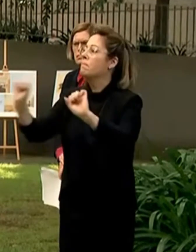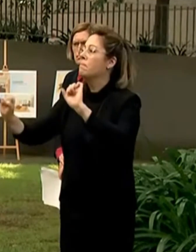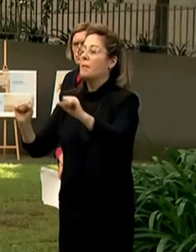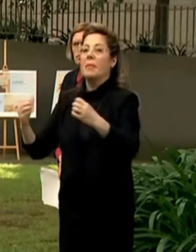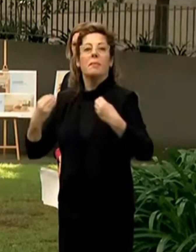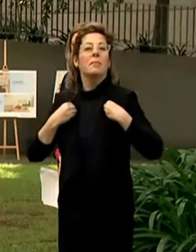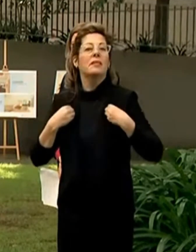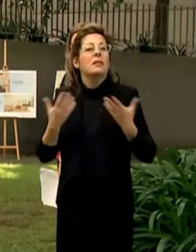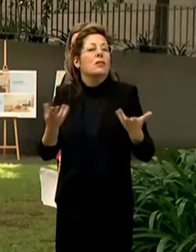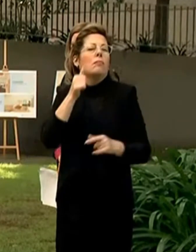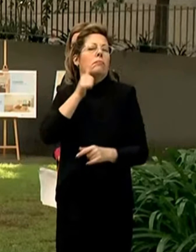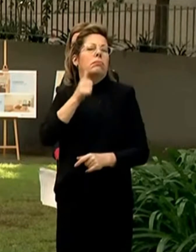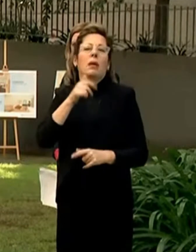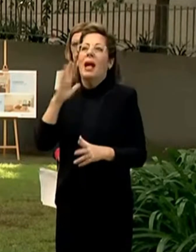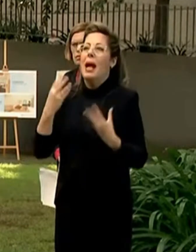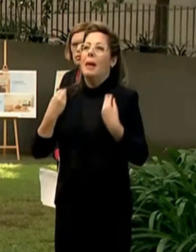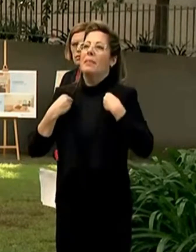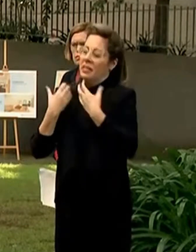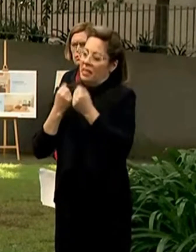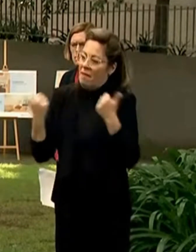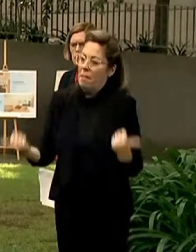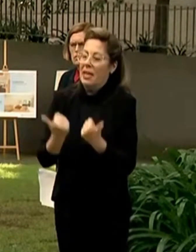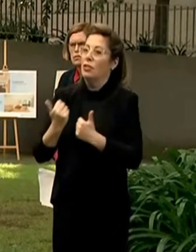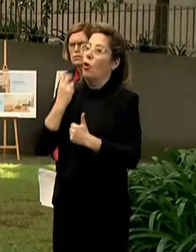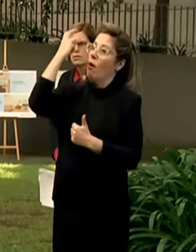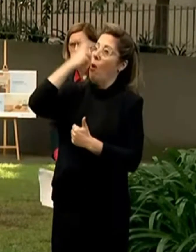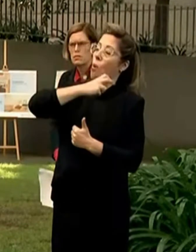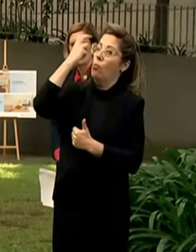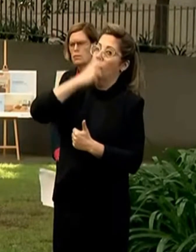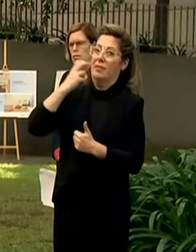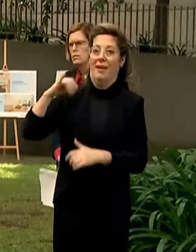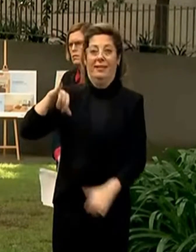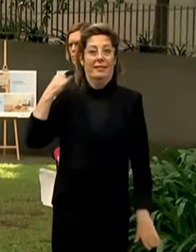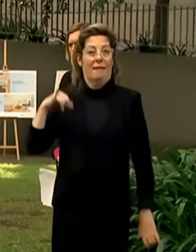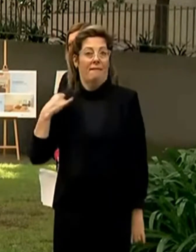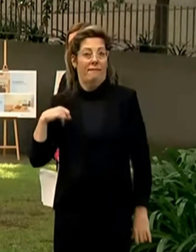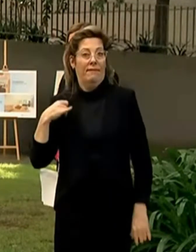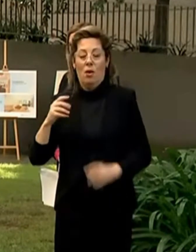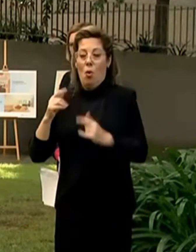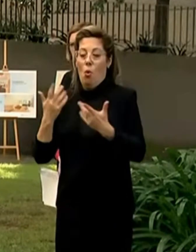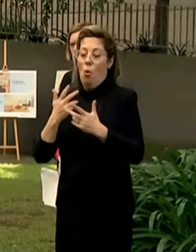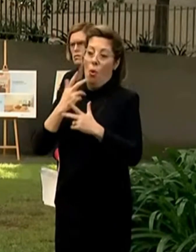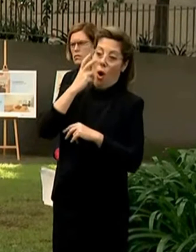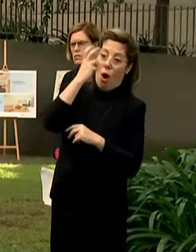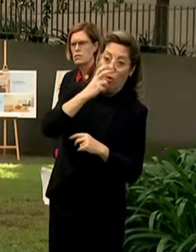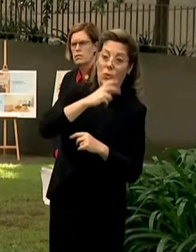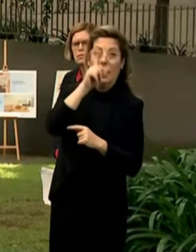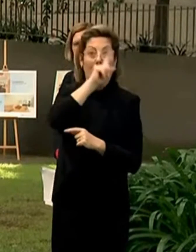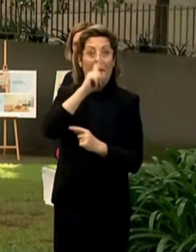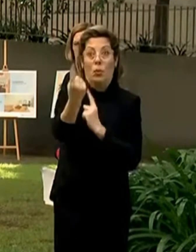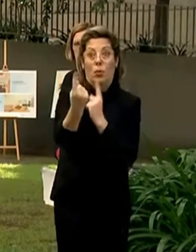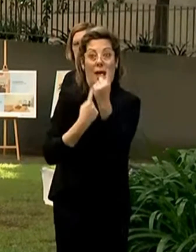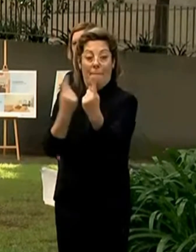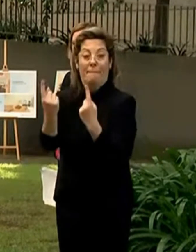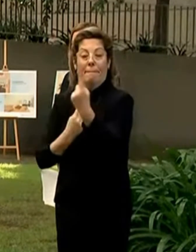happen to have older clientele or older people who are their patrons. I would expect that some businesses would go beyond the